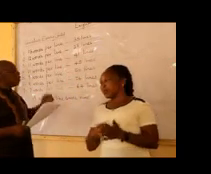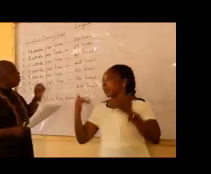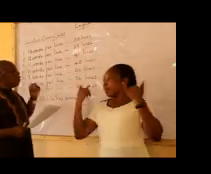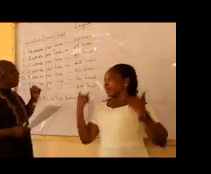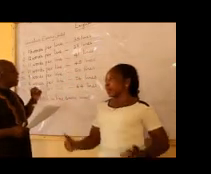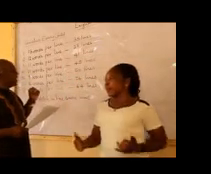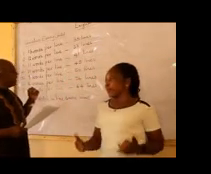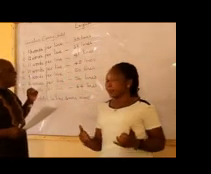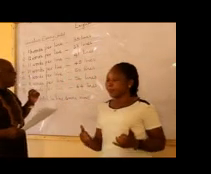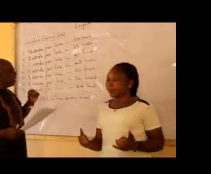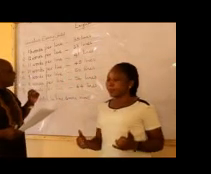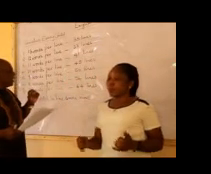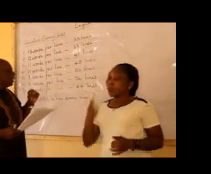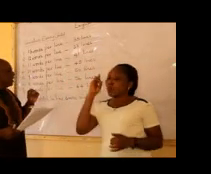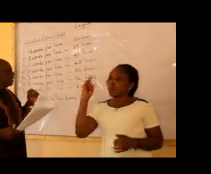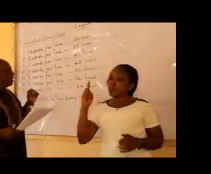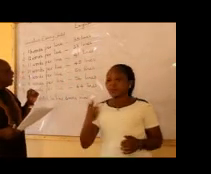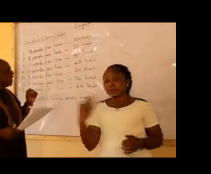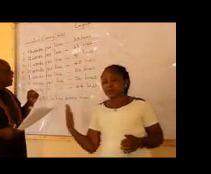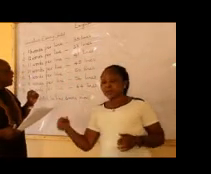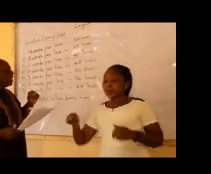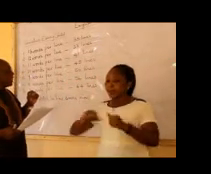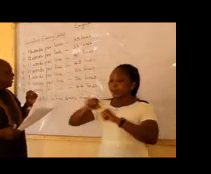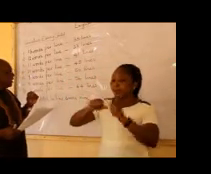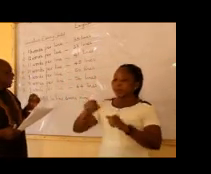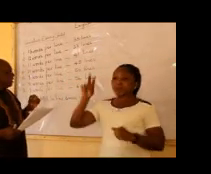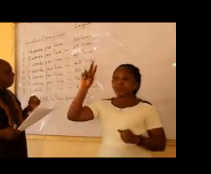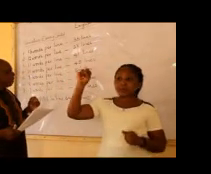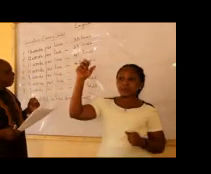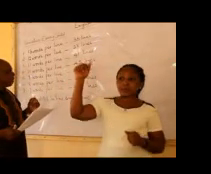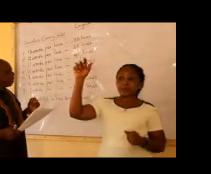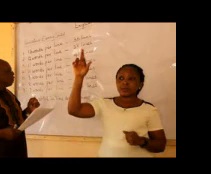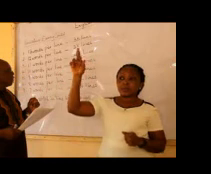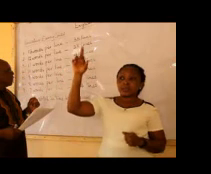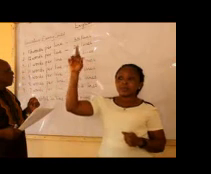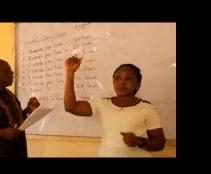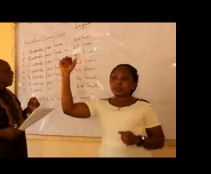Now, one thing about narrative essay